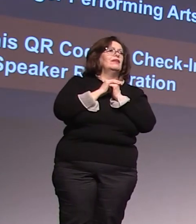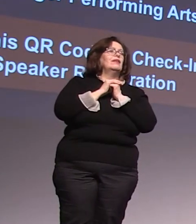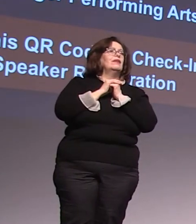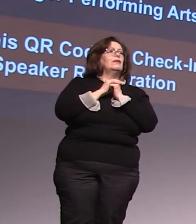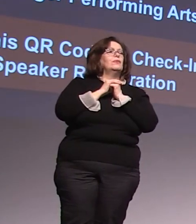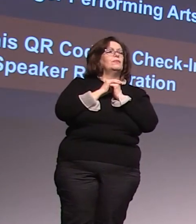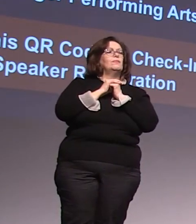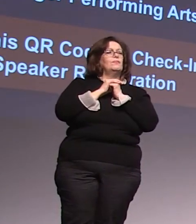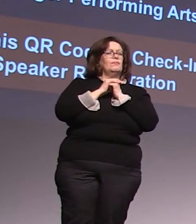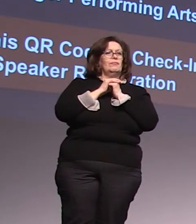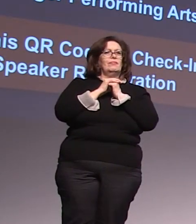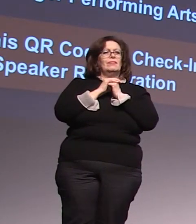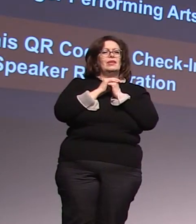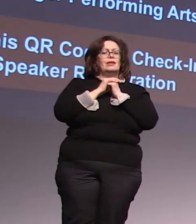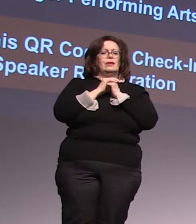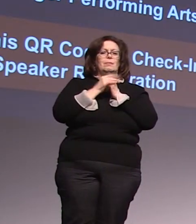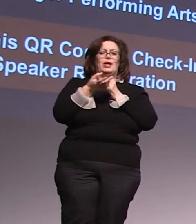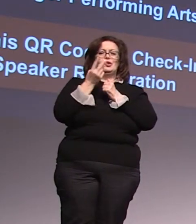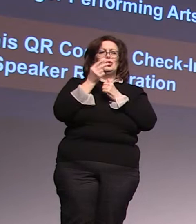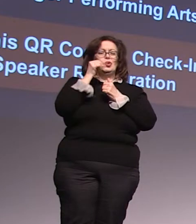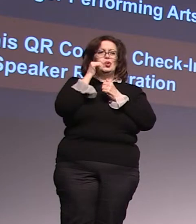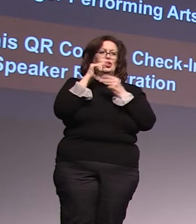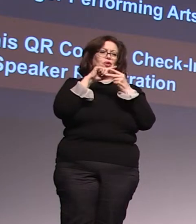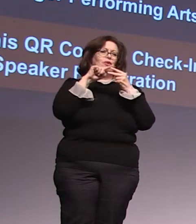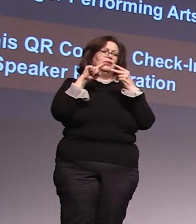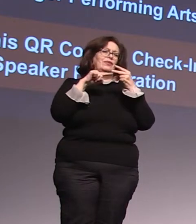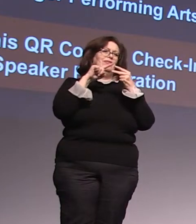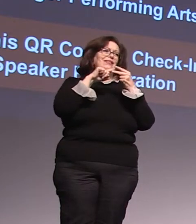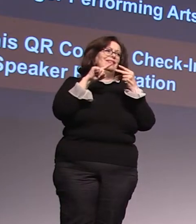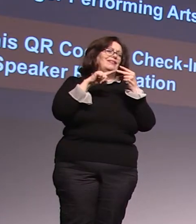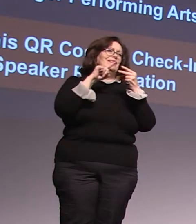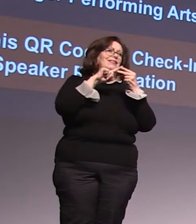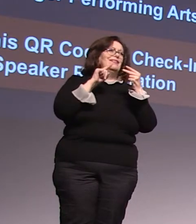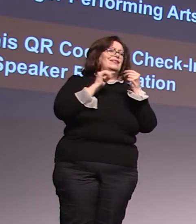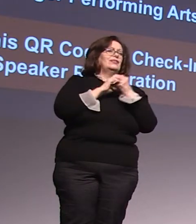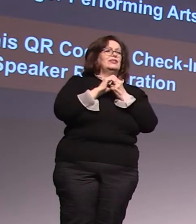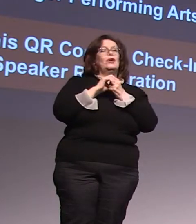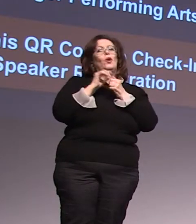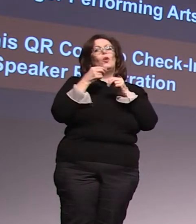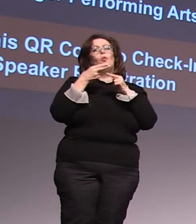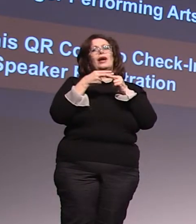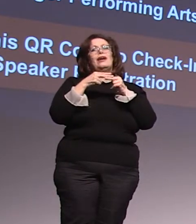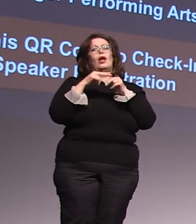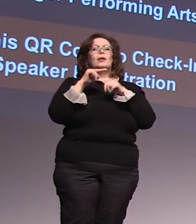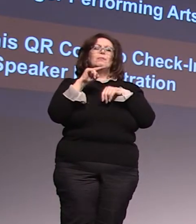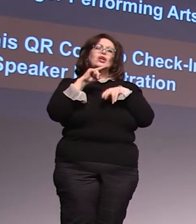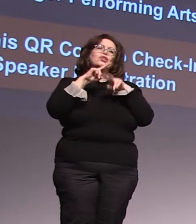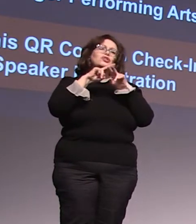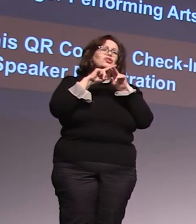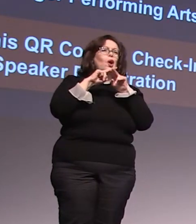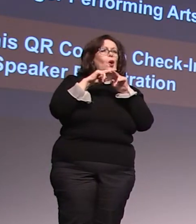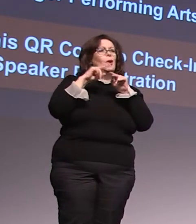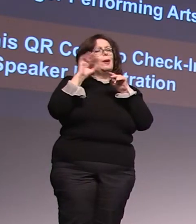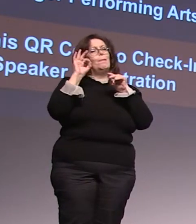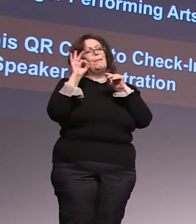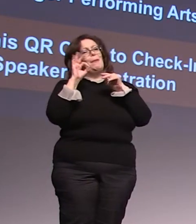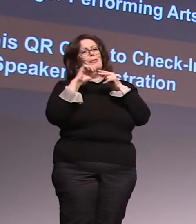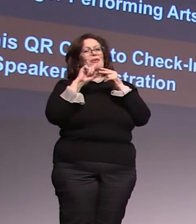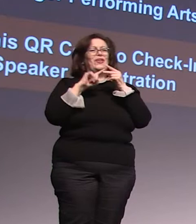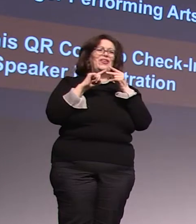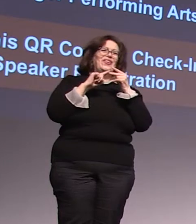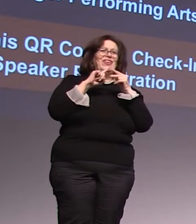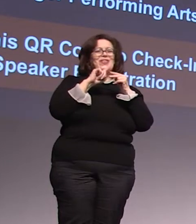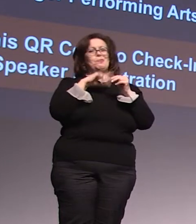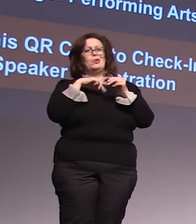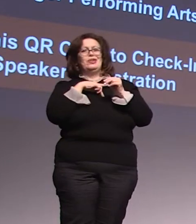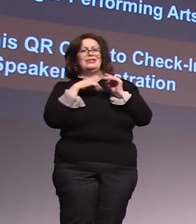leave him out for now. But my two girls are very different. We call them salt and pepper, because Ellie's a little salty and Abby's pretty fiery. And they have